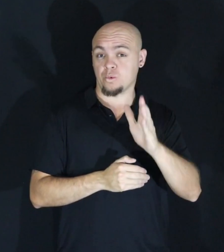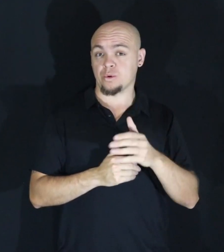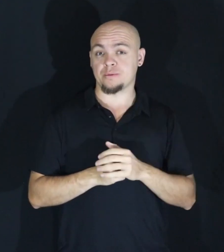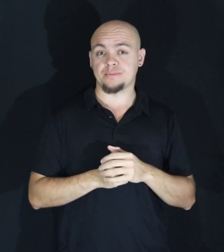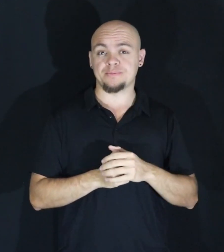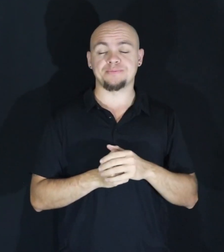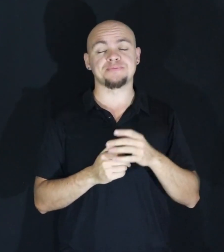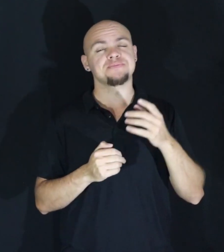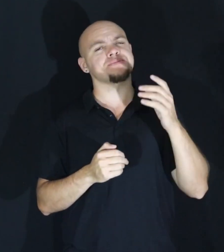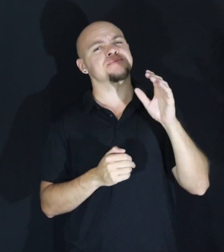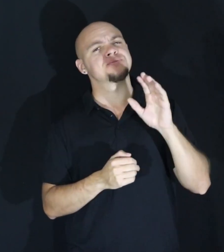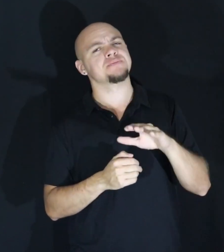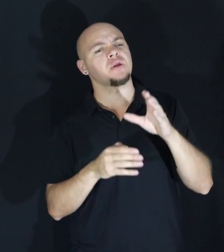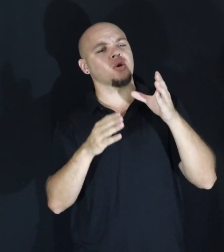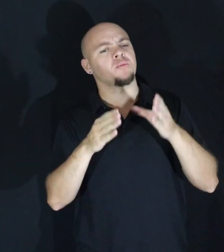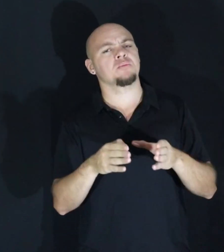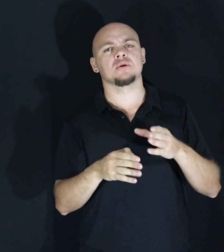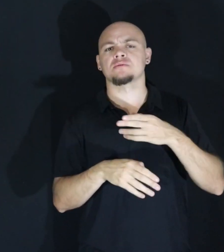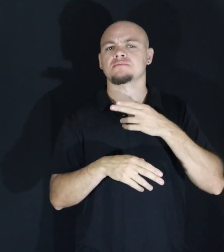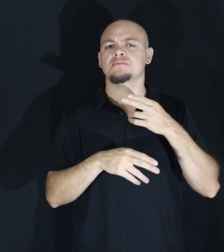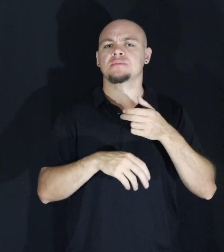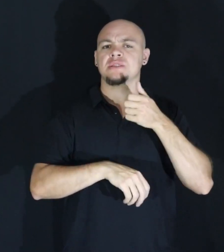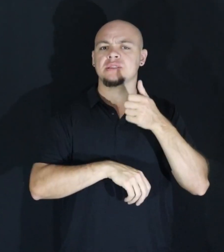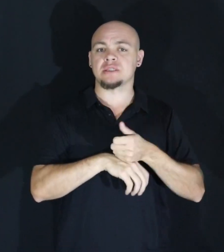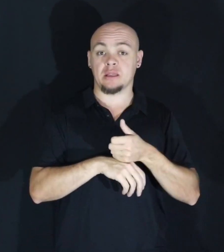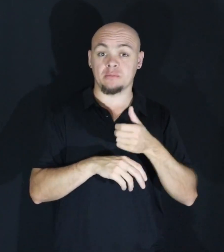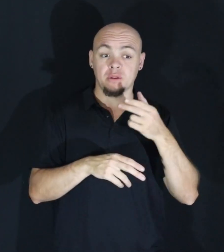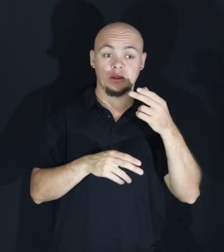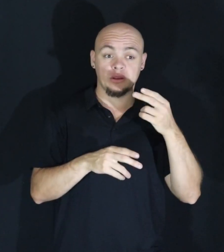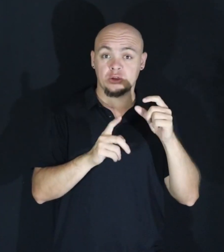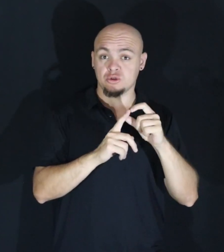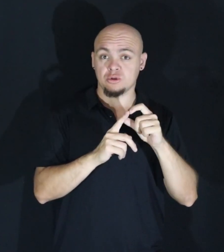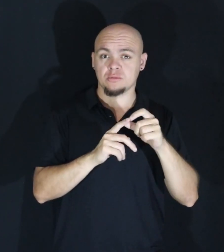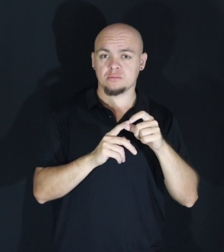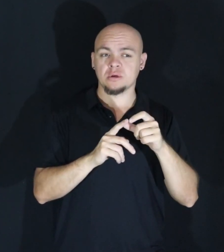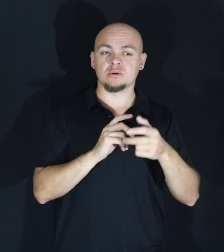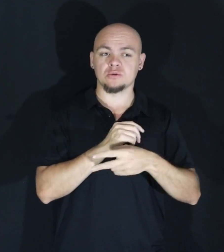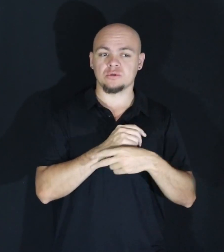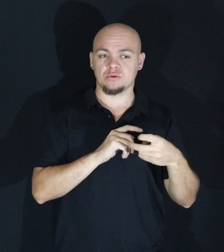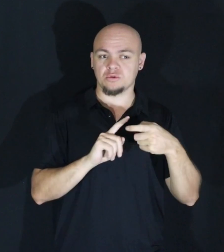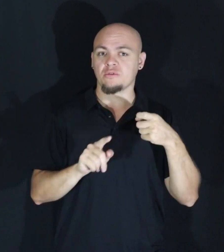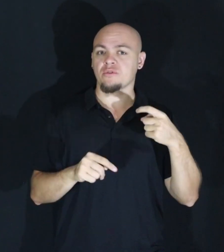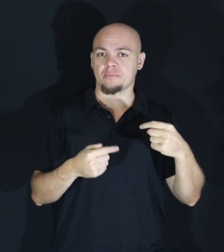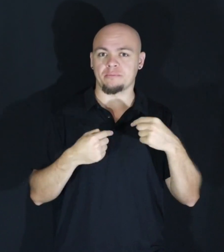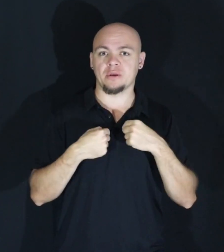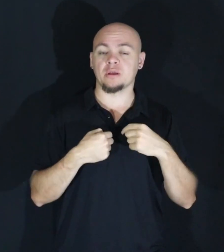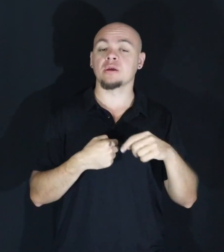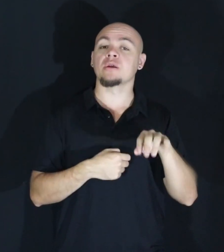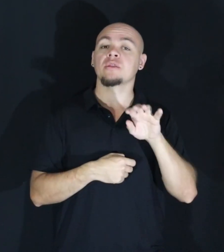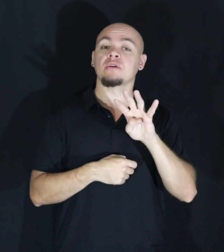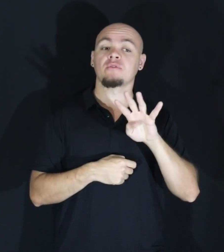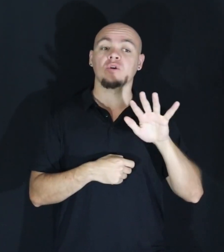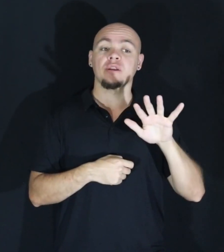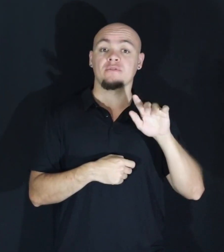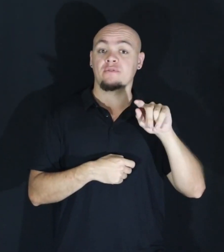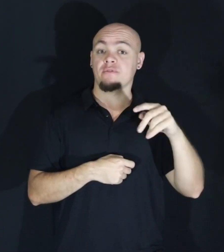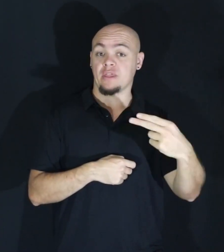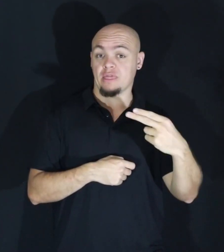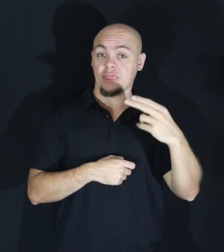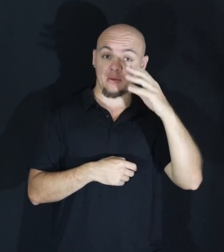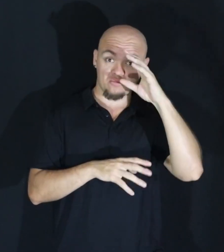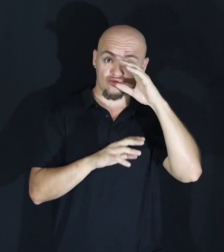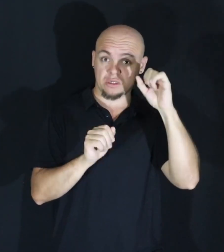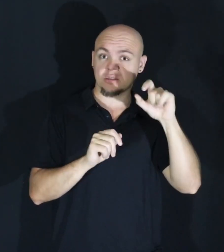Funny enough, the person that coined this term stole from me. Yes, the 45th president of the United